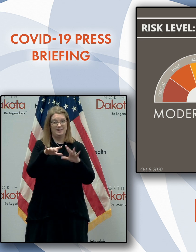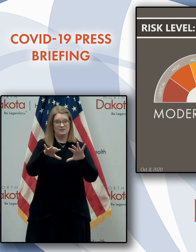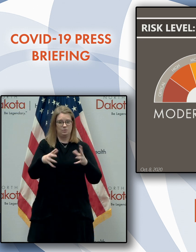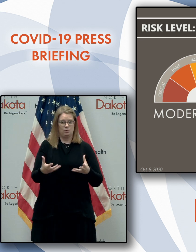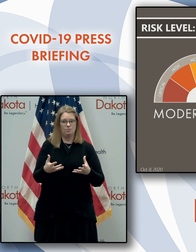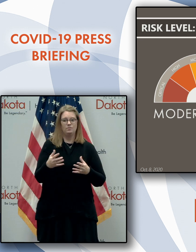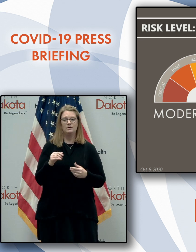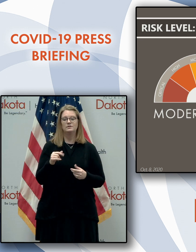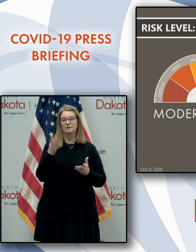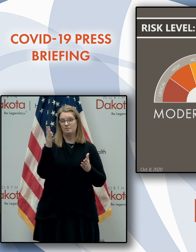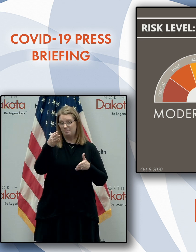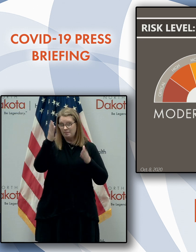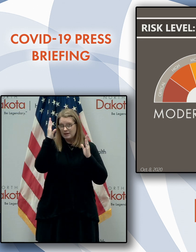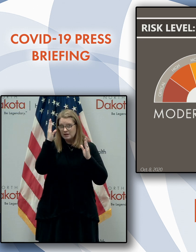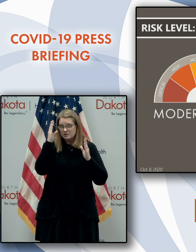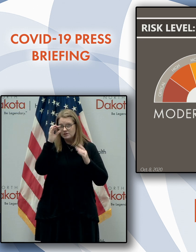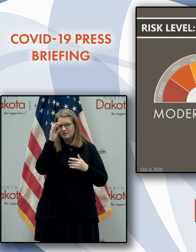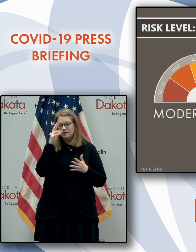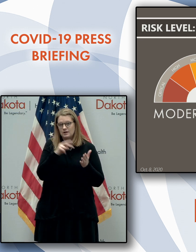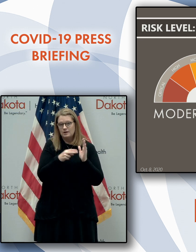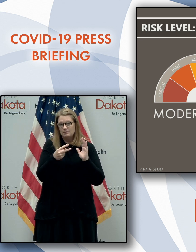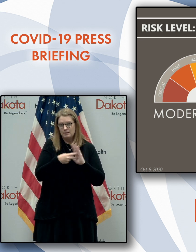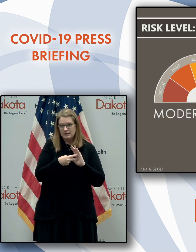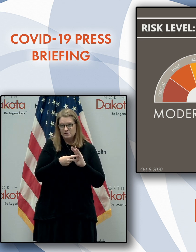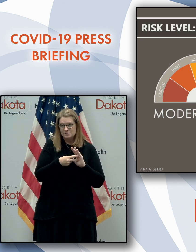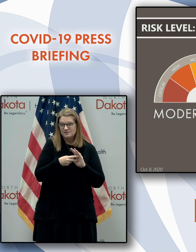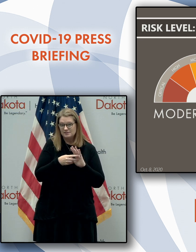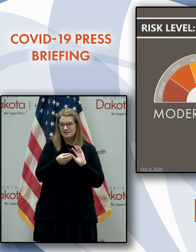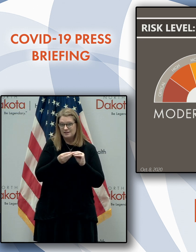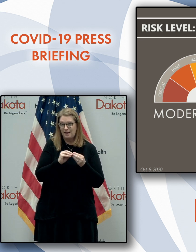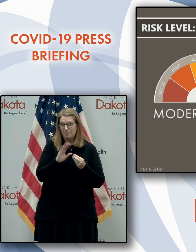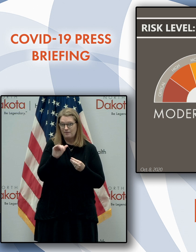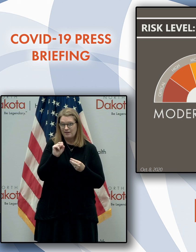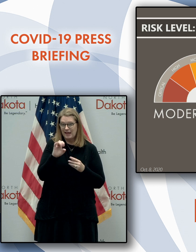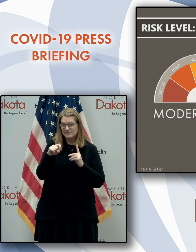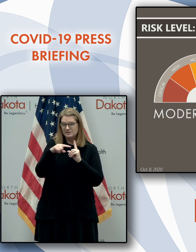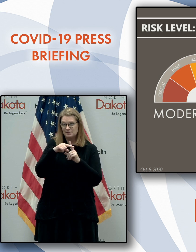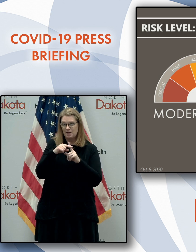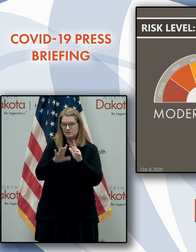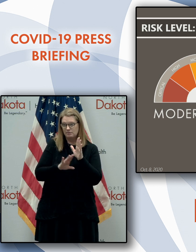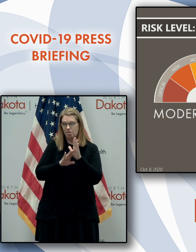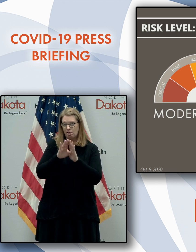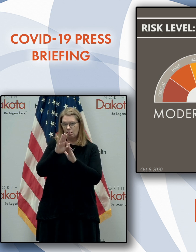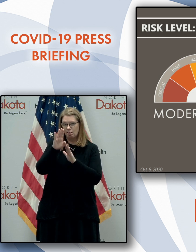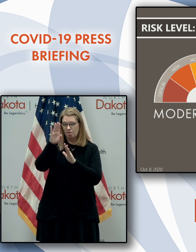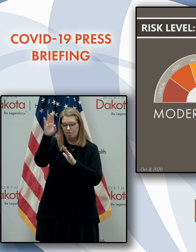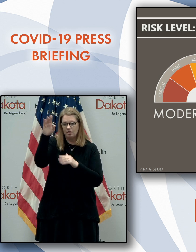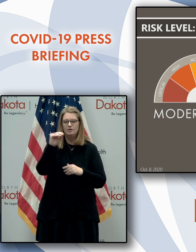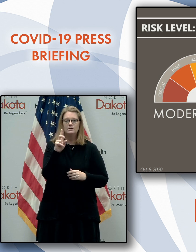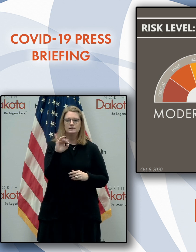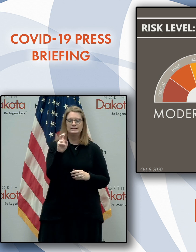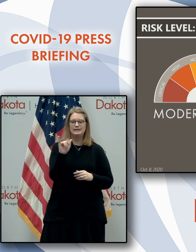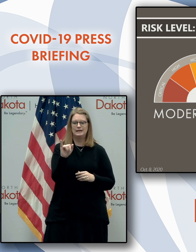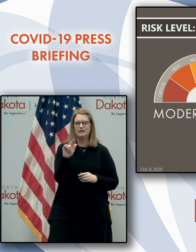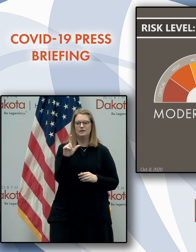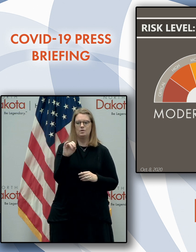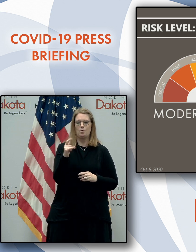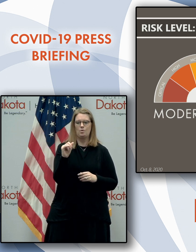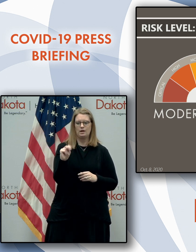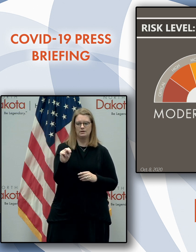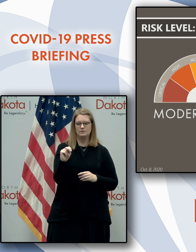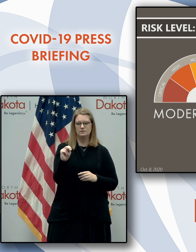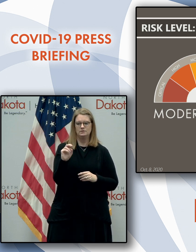group, again, pay attention, because this means you've got rising cases and rising positivity rates. Dickey,